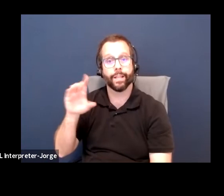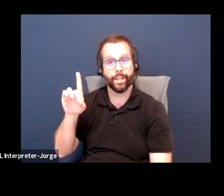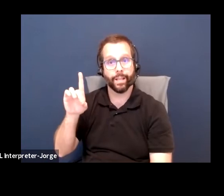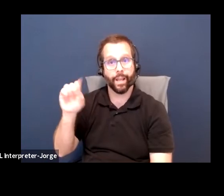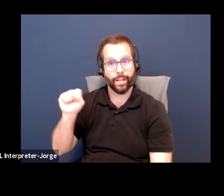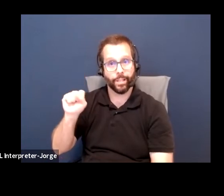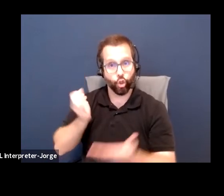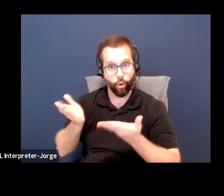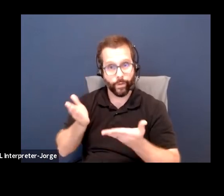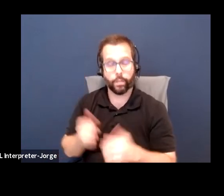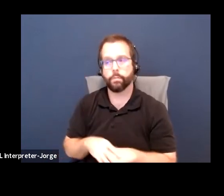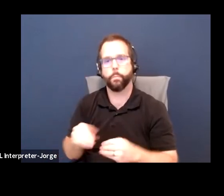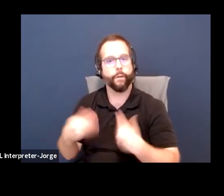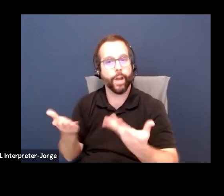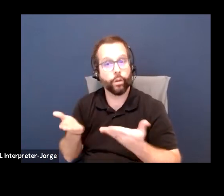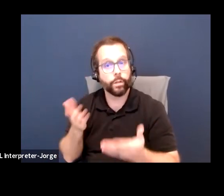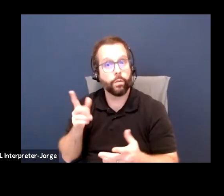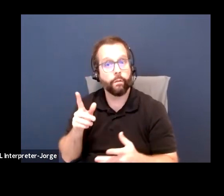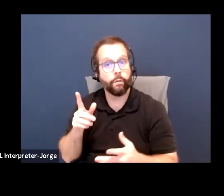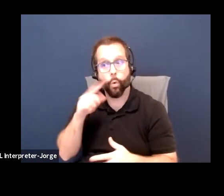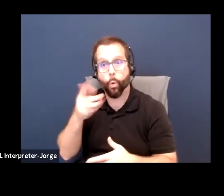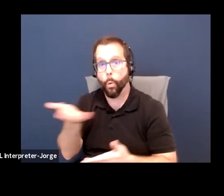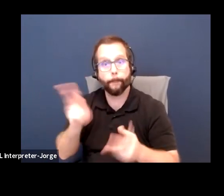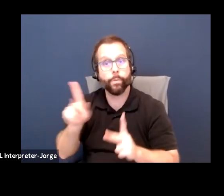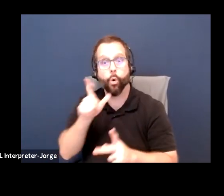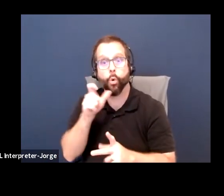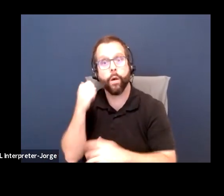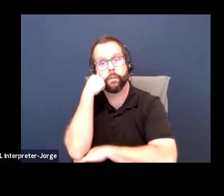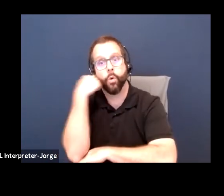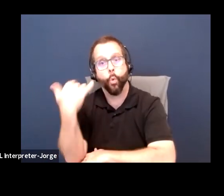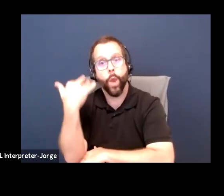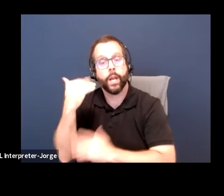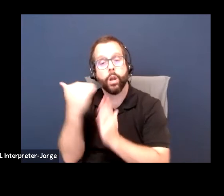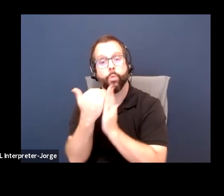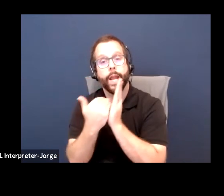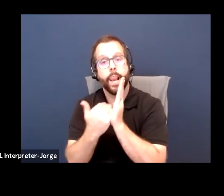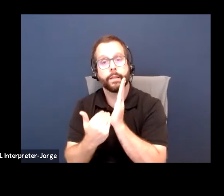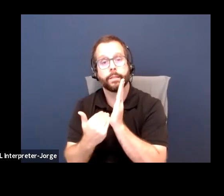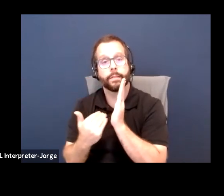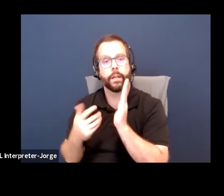provide services to people who are sitting on waiting lists, and they can use this